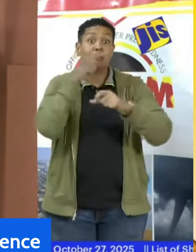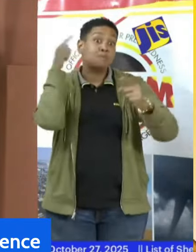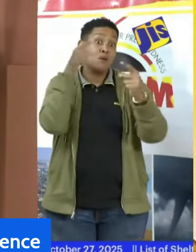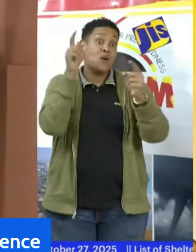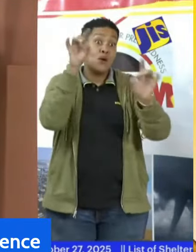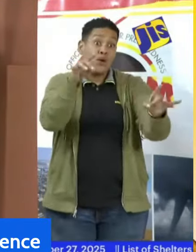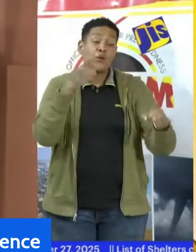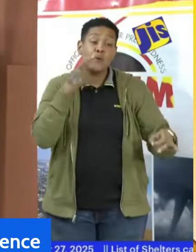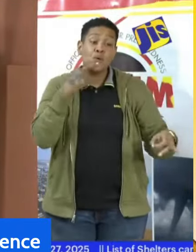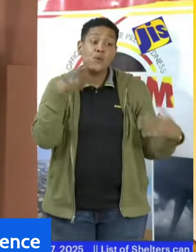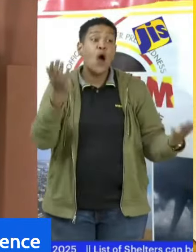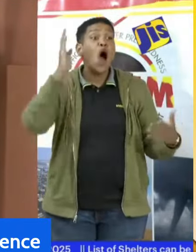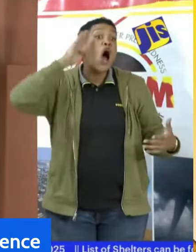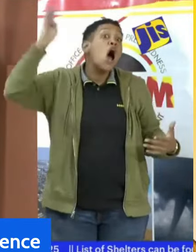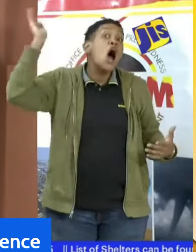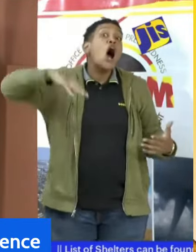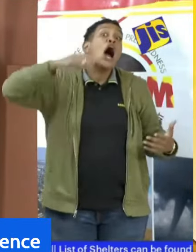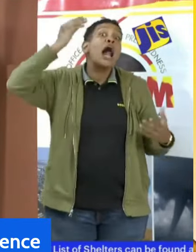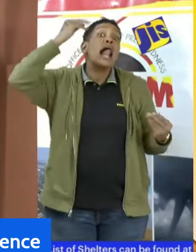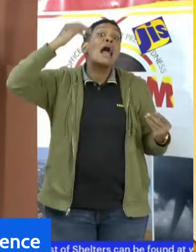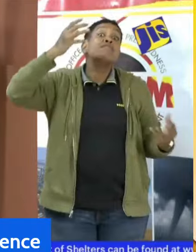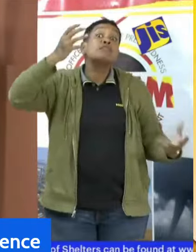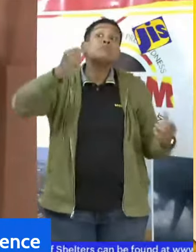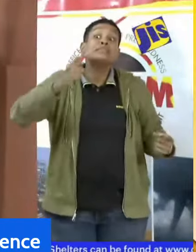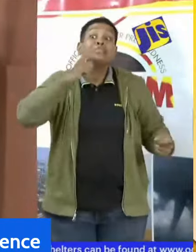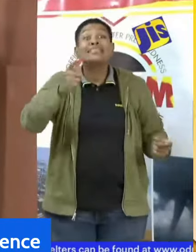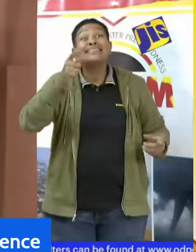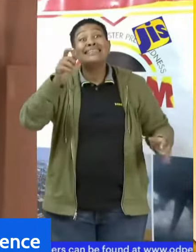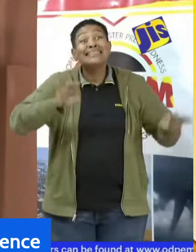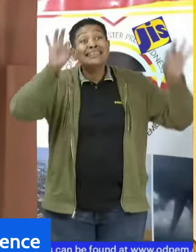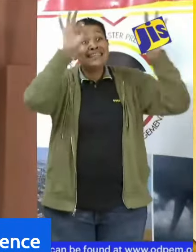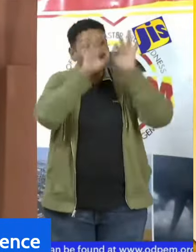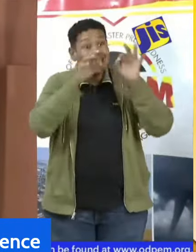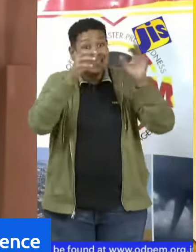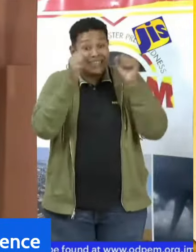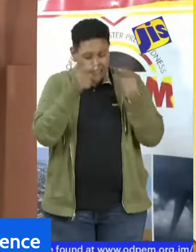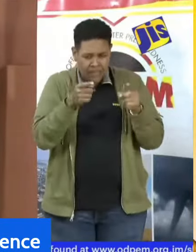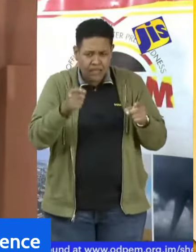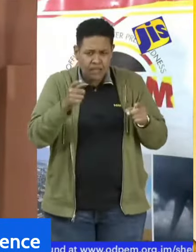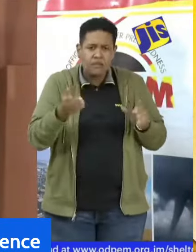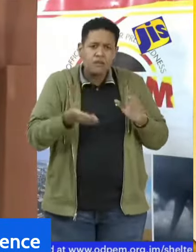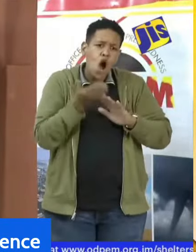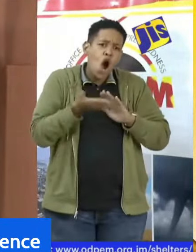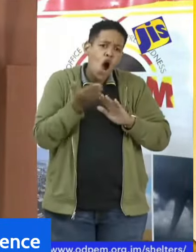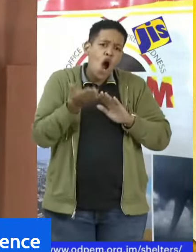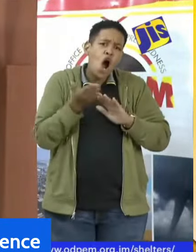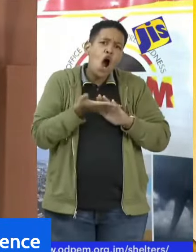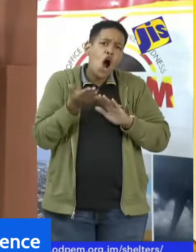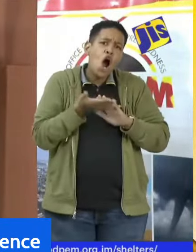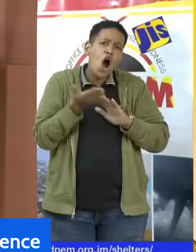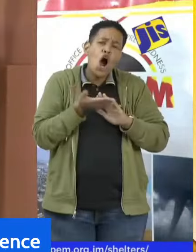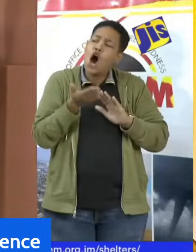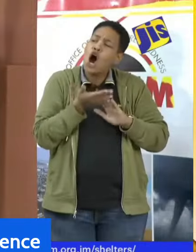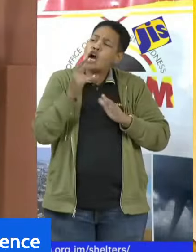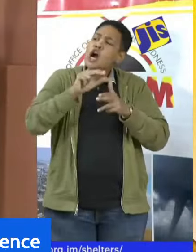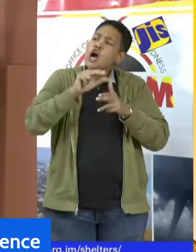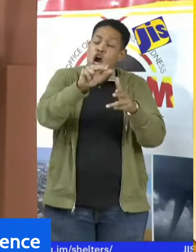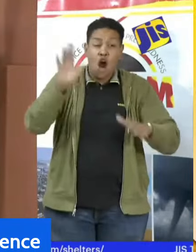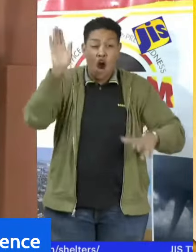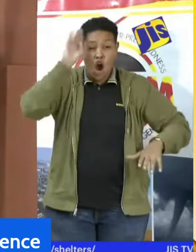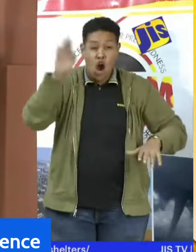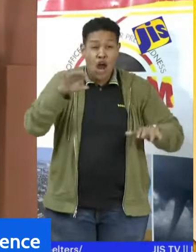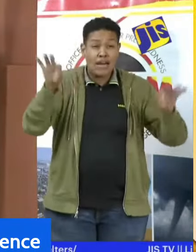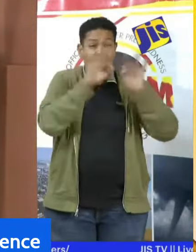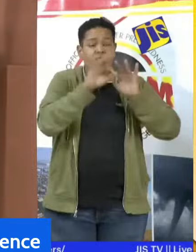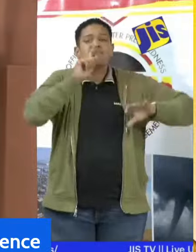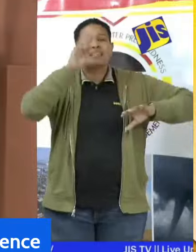that all the information that is pertinent to the ongoing hurricane